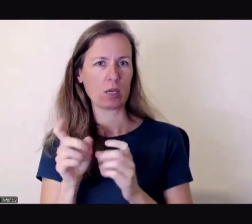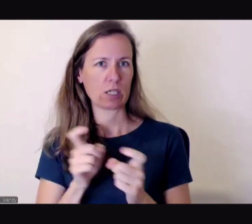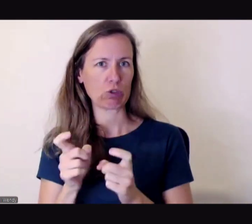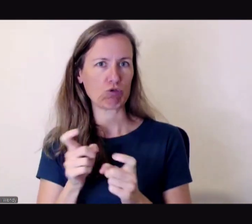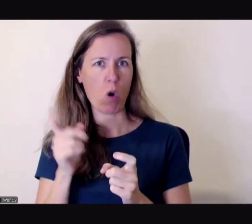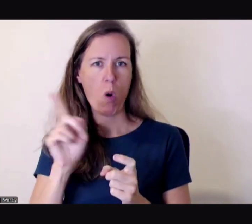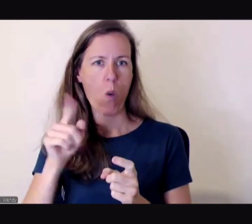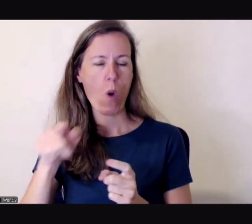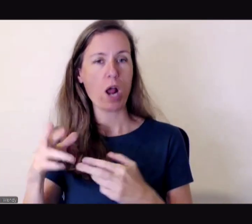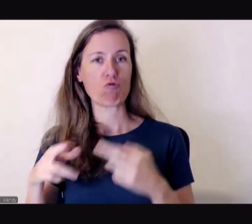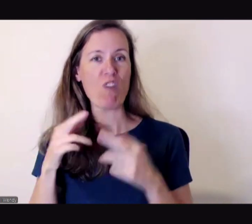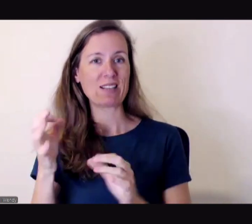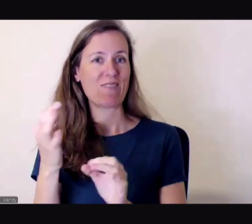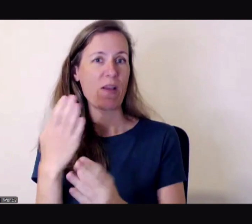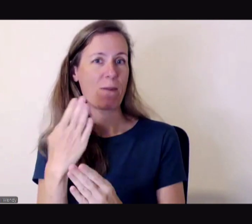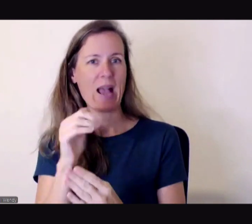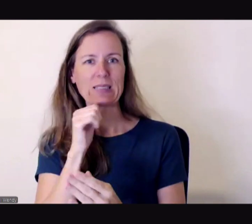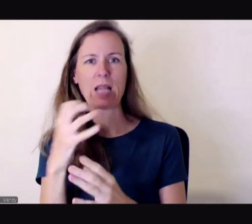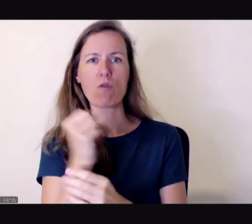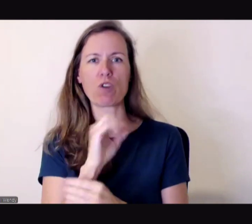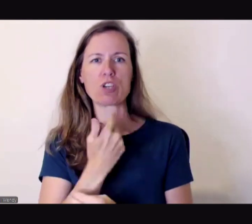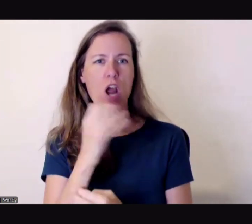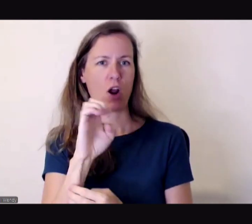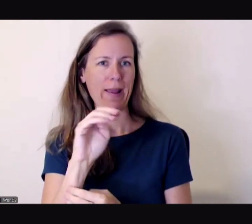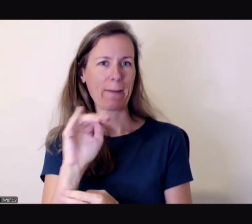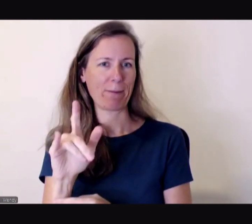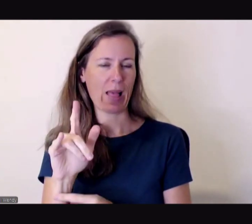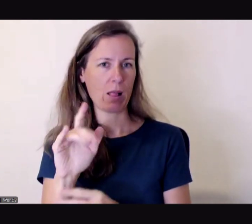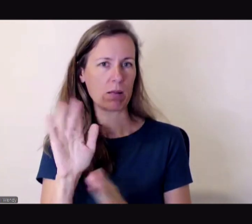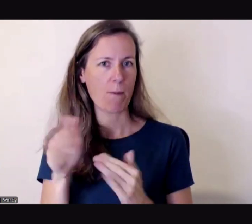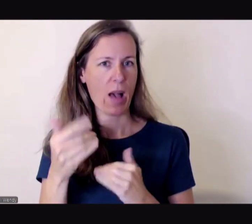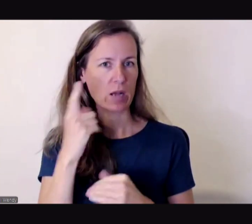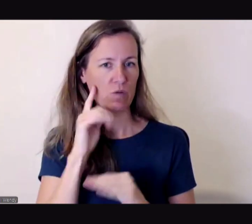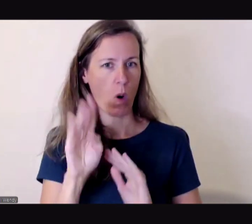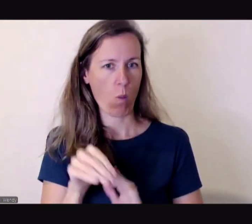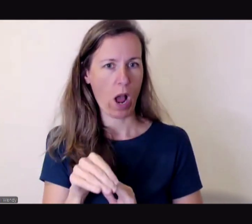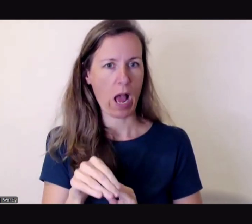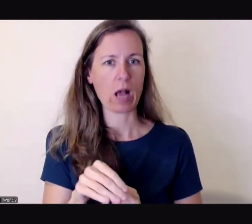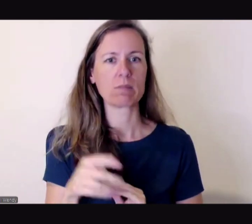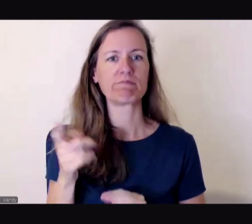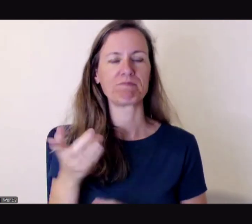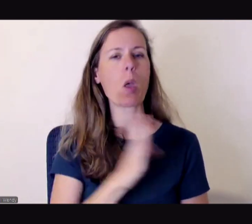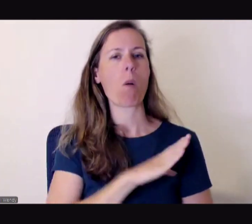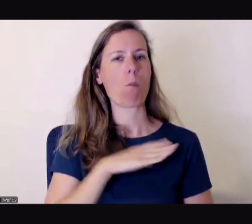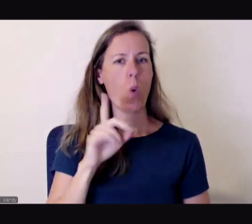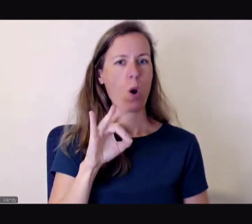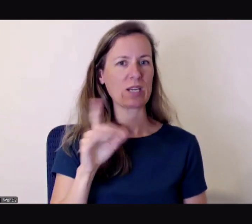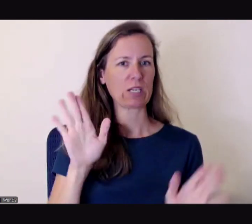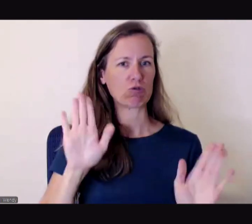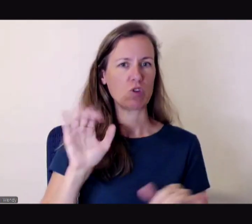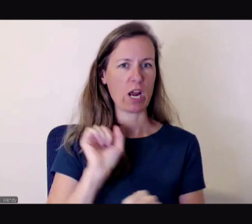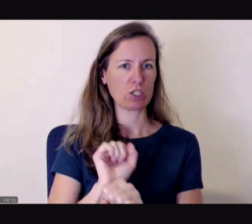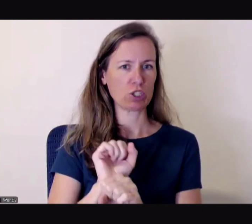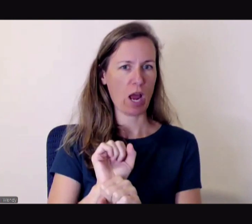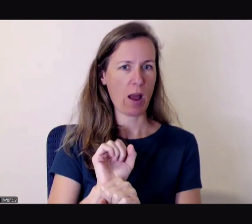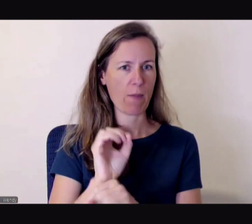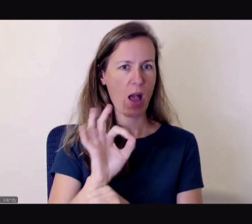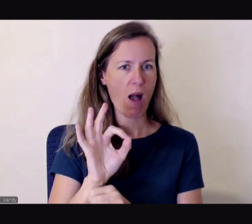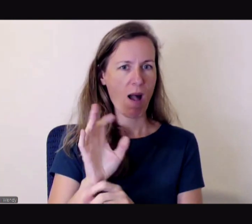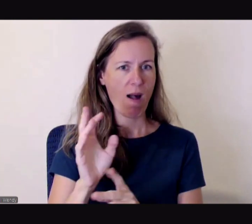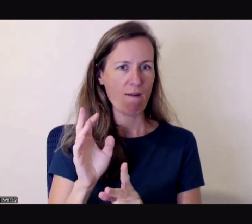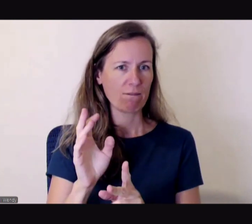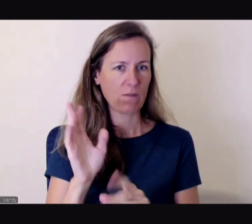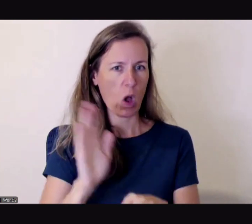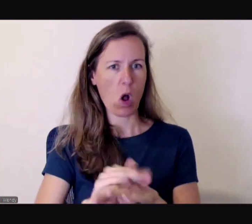the board did a great job of heeding the call of a very demanding election cycle, responding to a heavy and relentless workload, arriving at solutions